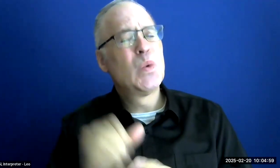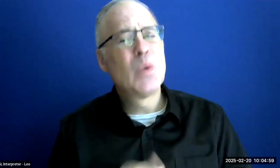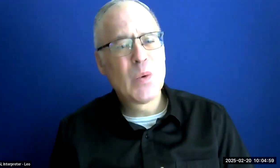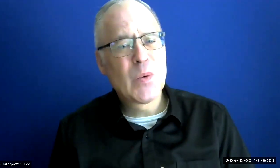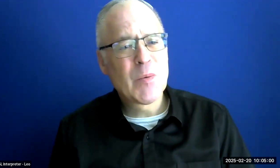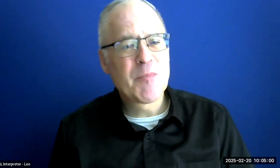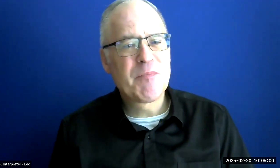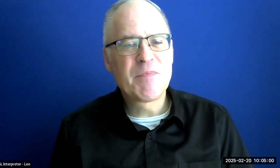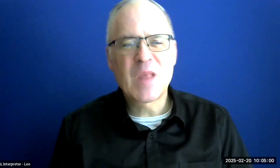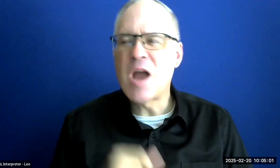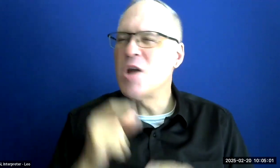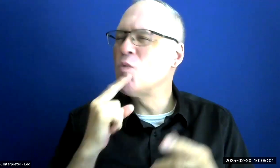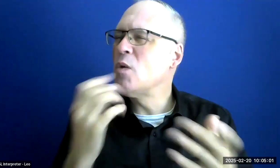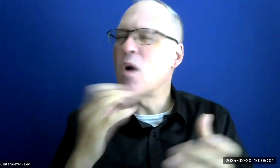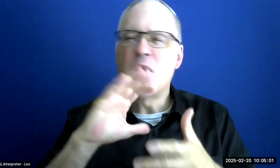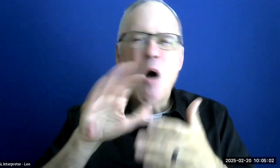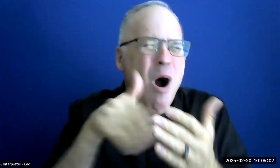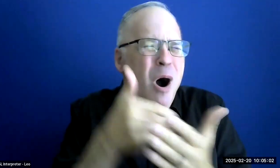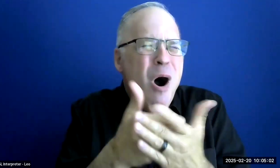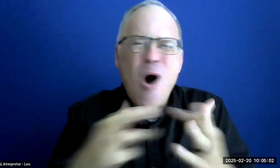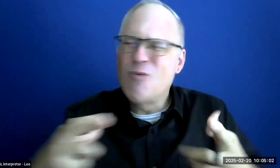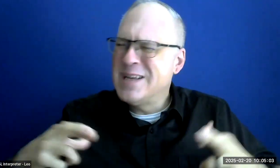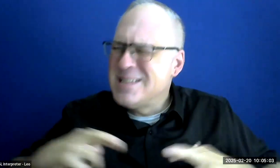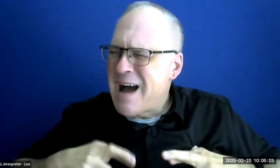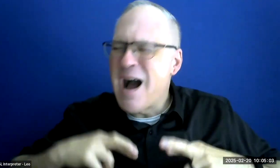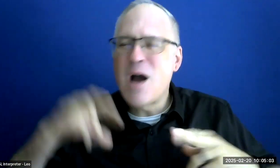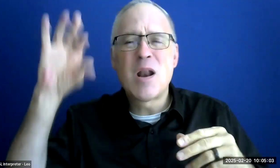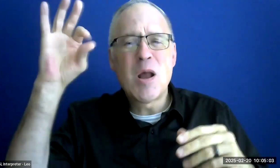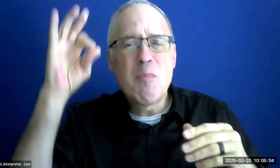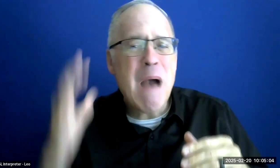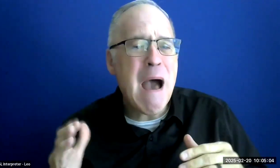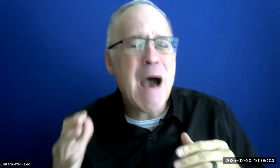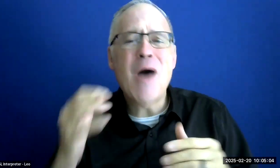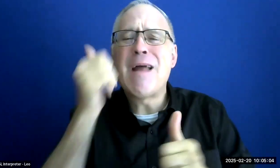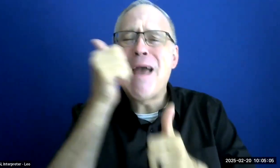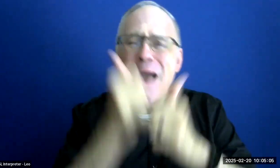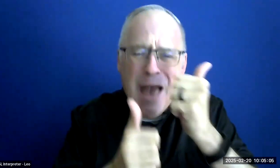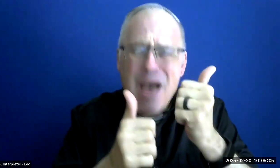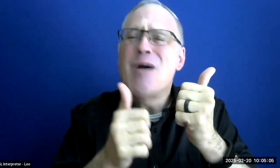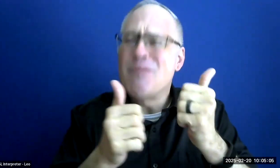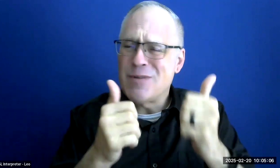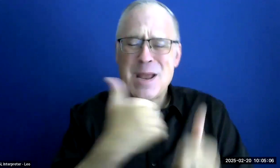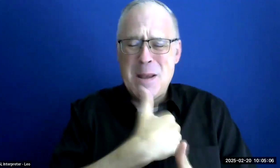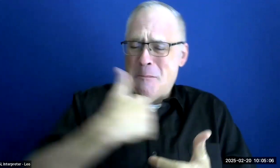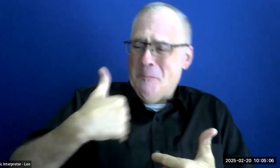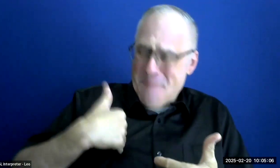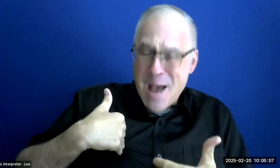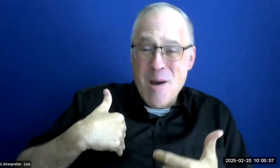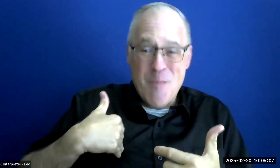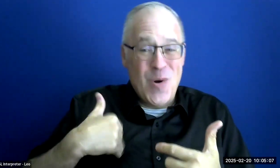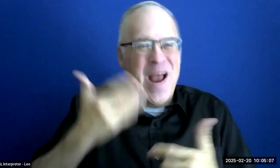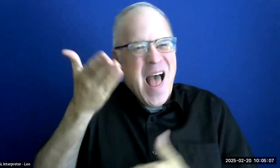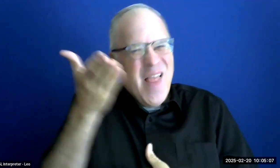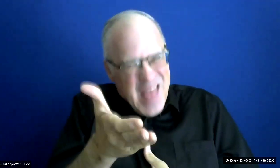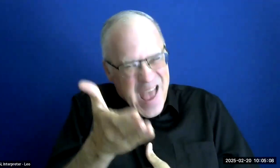you can get every retired pastor and every lay equalization member present when your annual